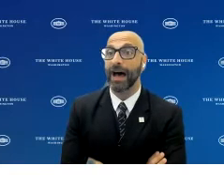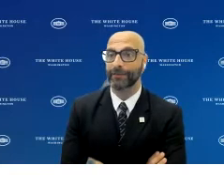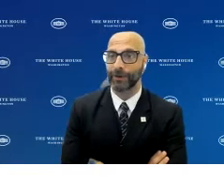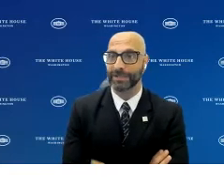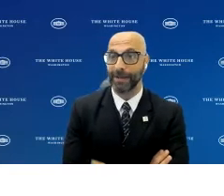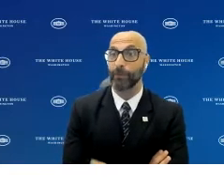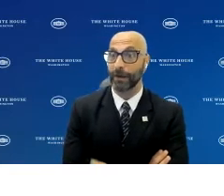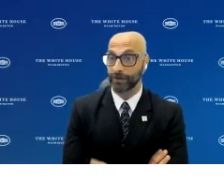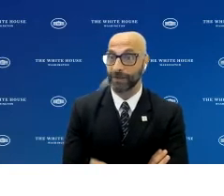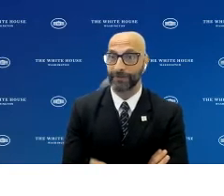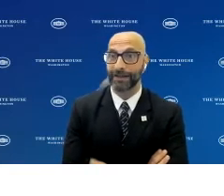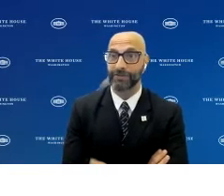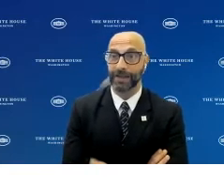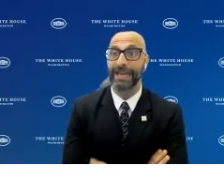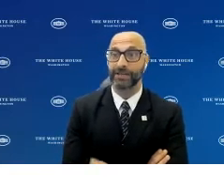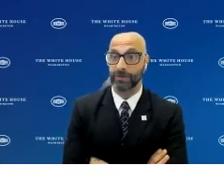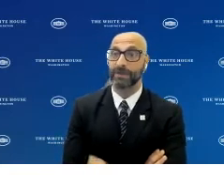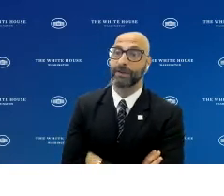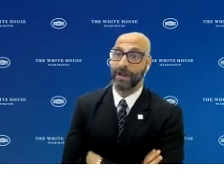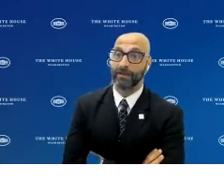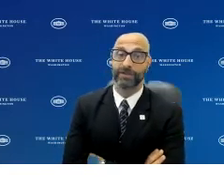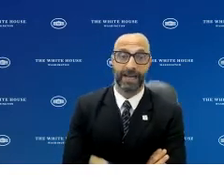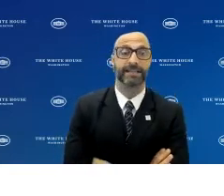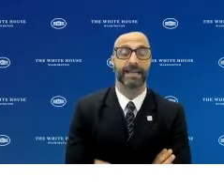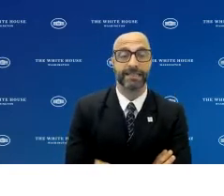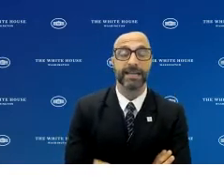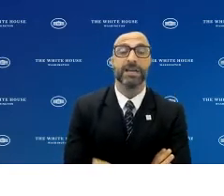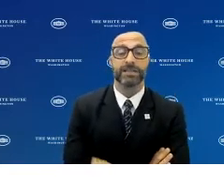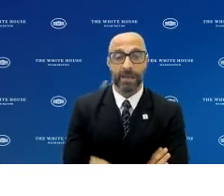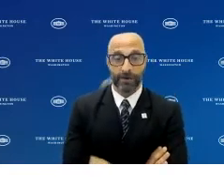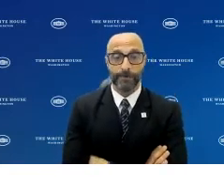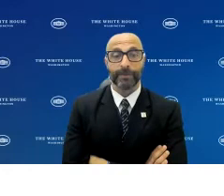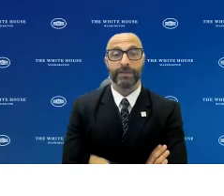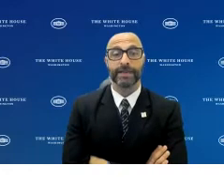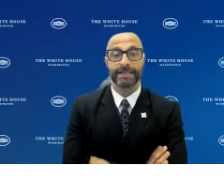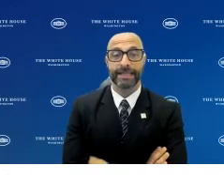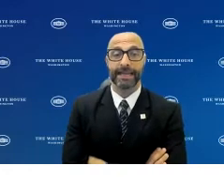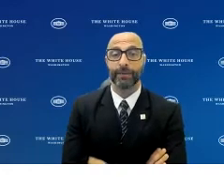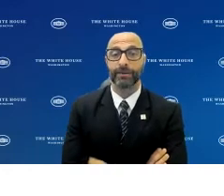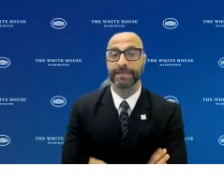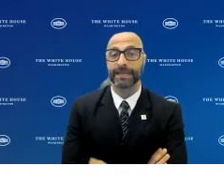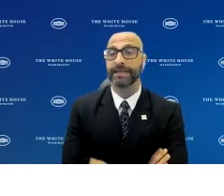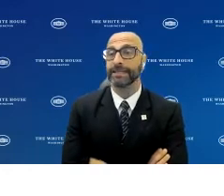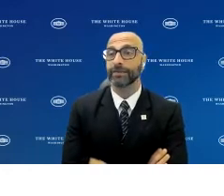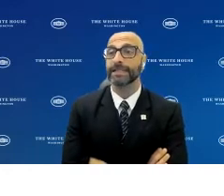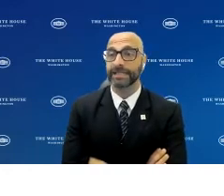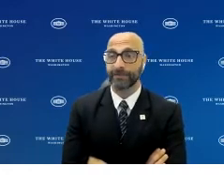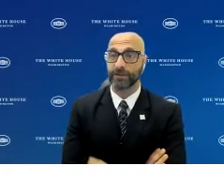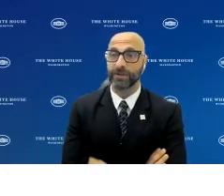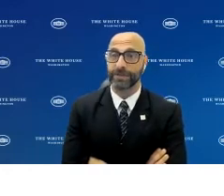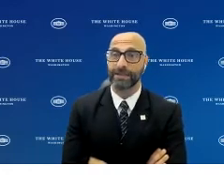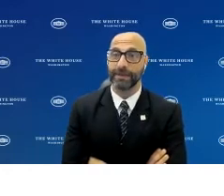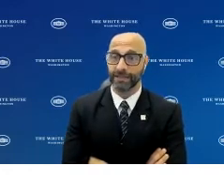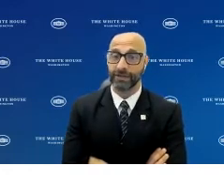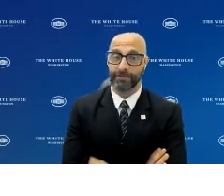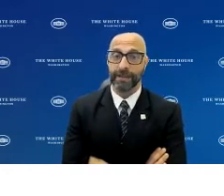we've heard from a lot of folks about what early providers are like in terms of their knowledge and access. So you can see that we are seeing